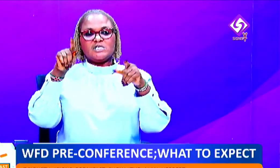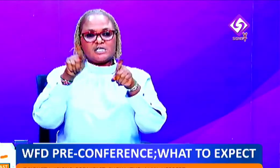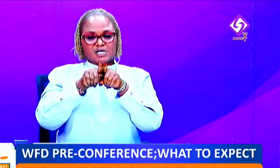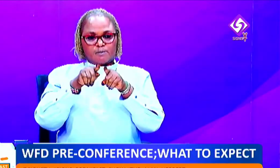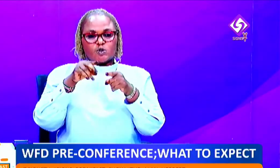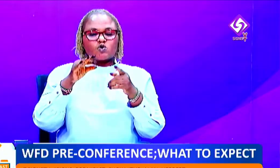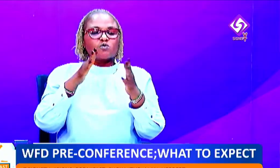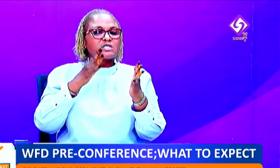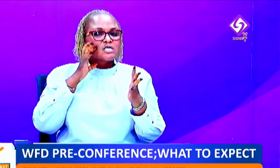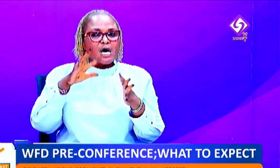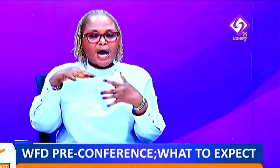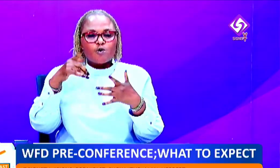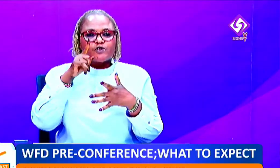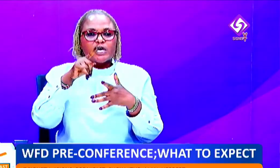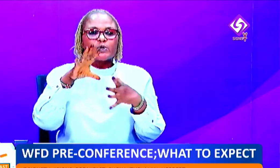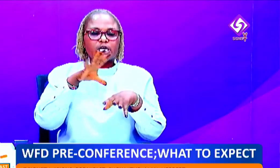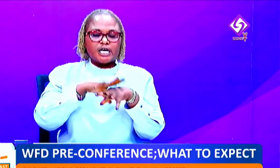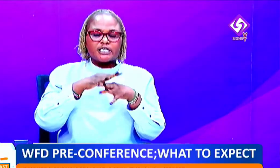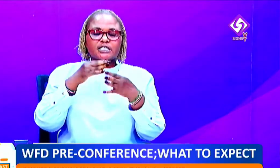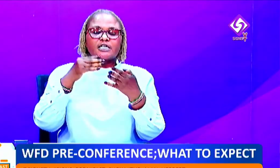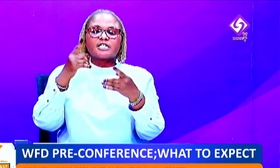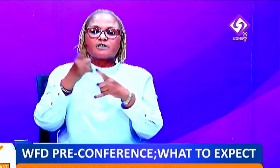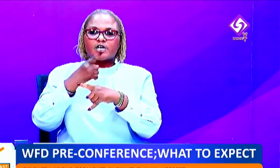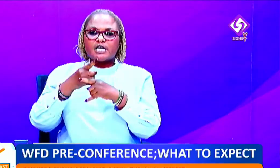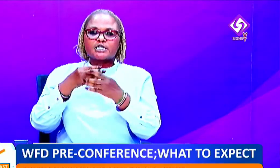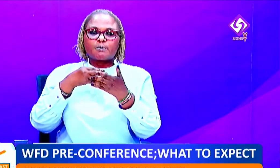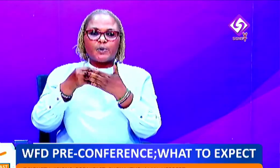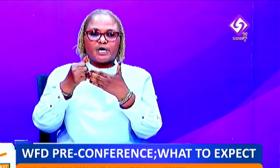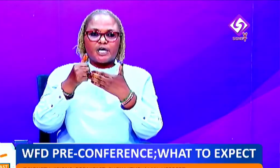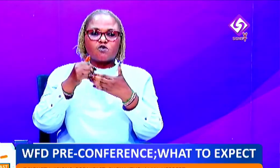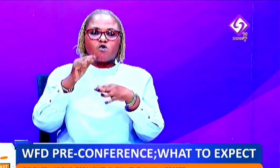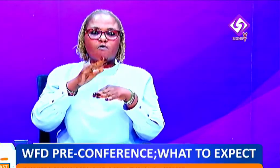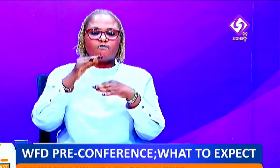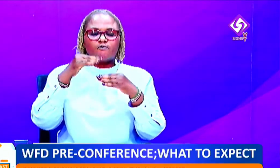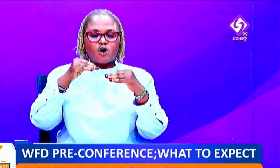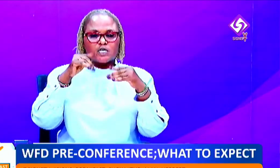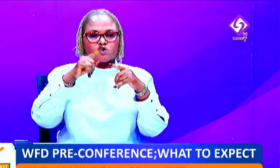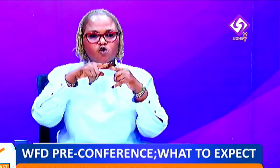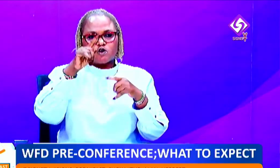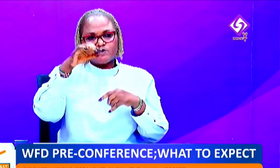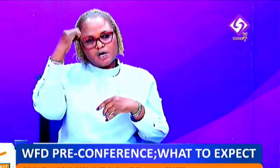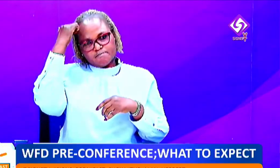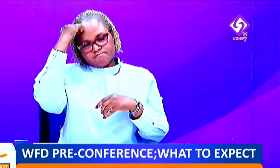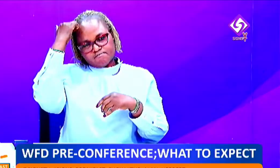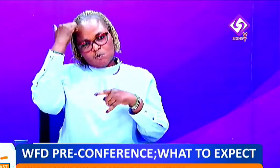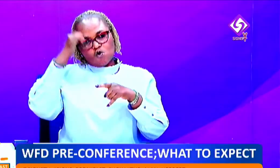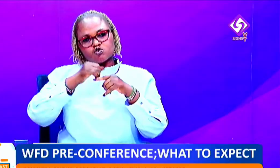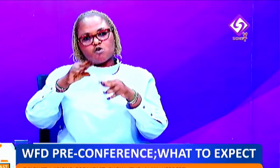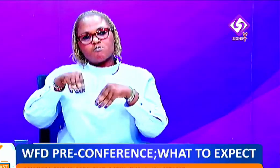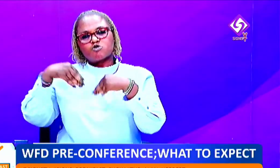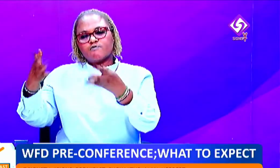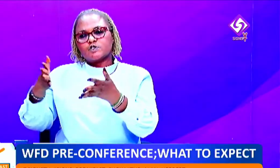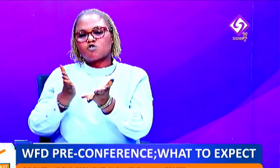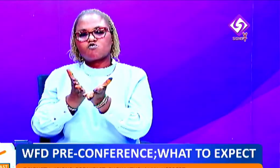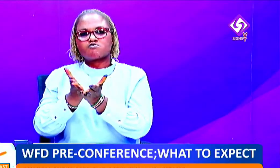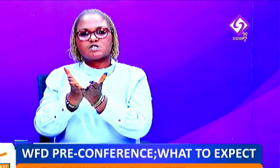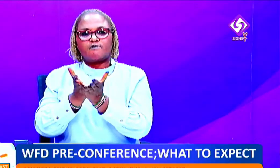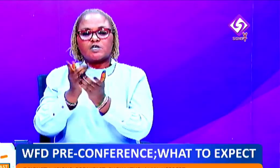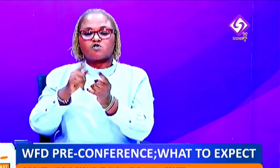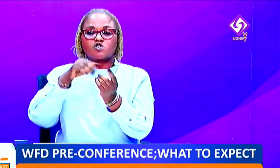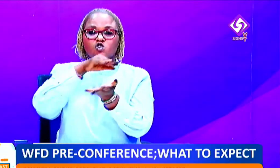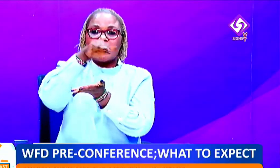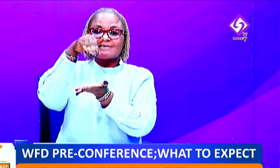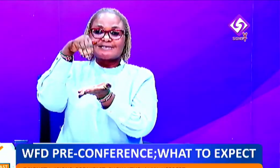language interpreters even in different levels, from diploma even to masters, so that we are able to access quality services depending on